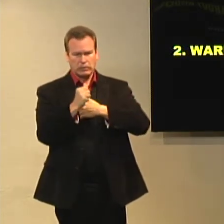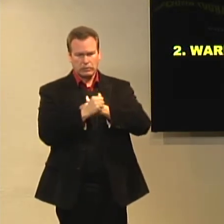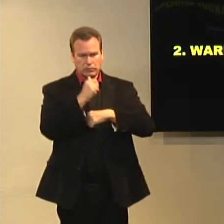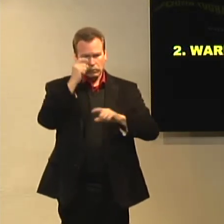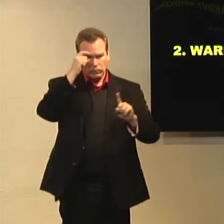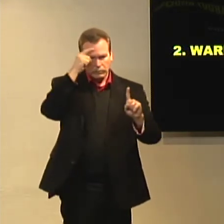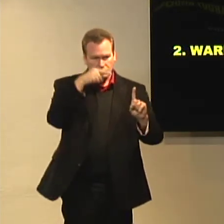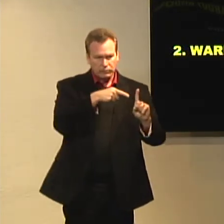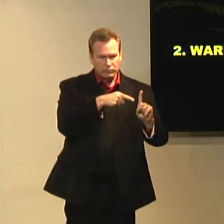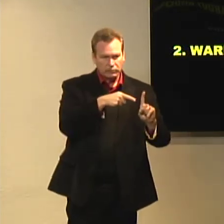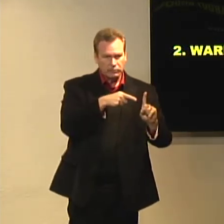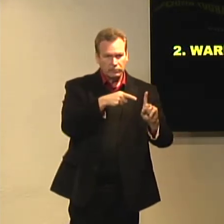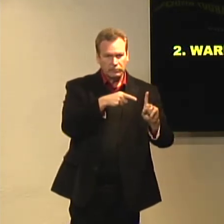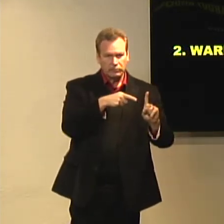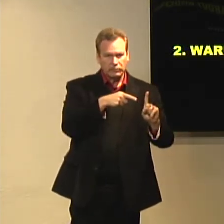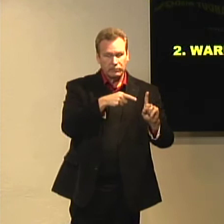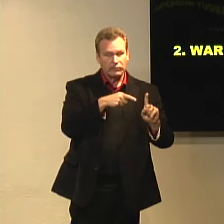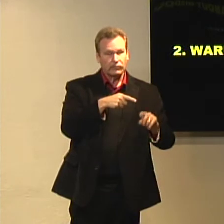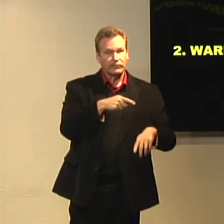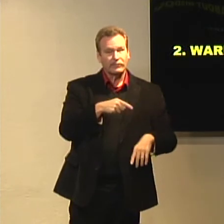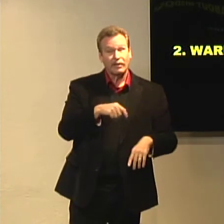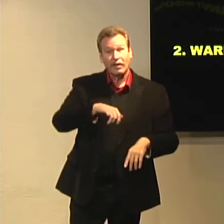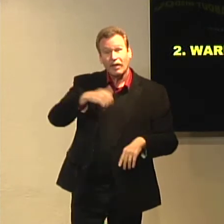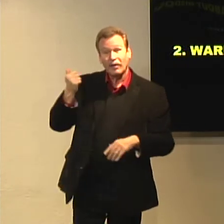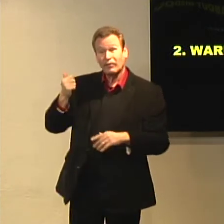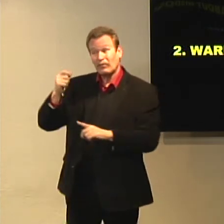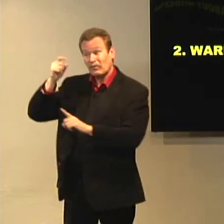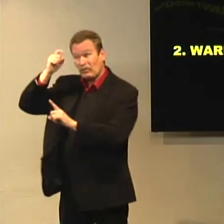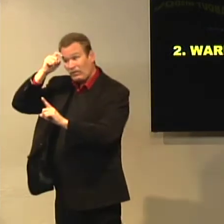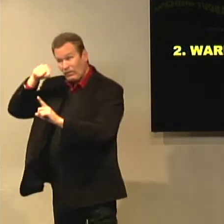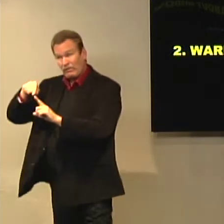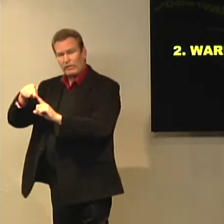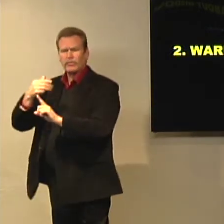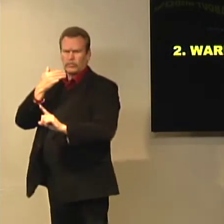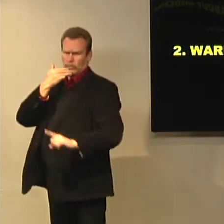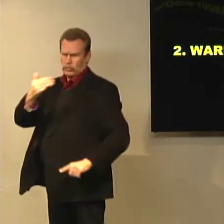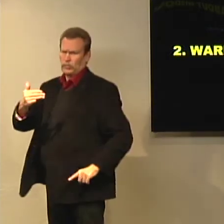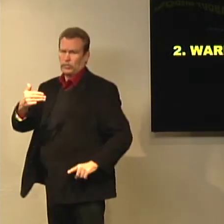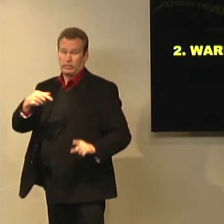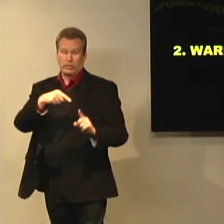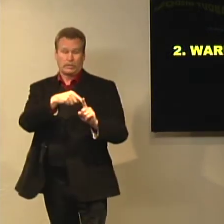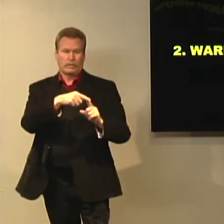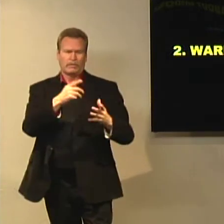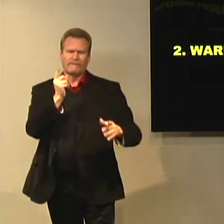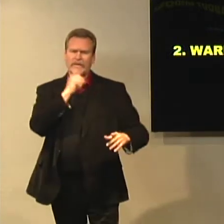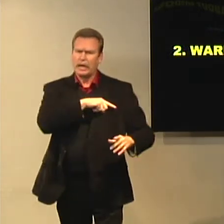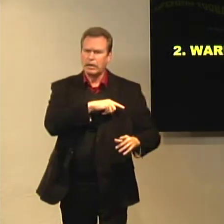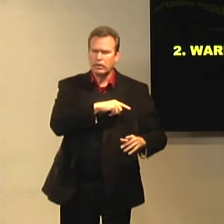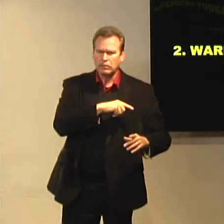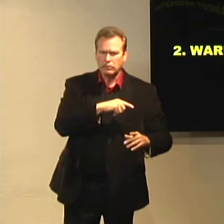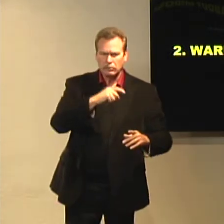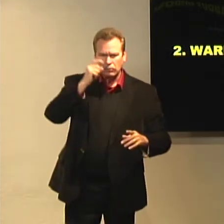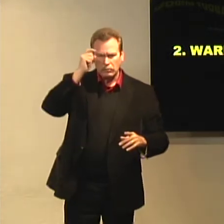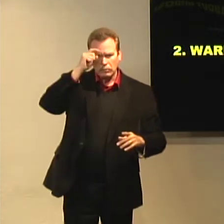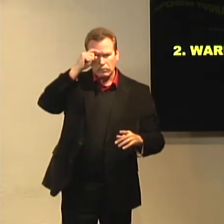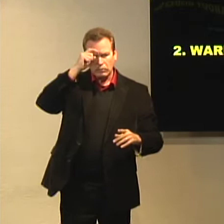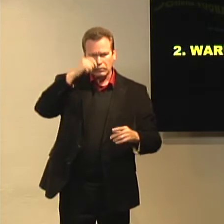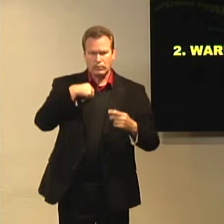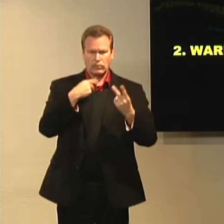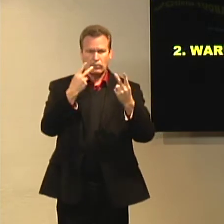Because wisdom has a negative perspective. God's wisdom from above is good, but then there's also false